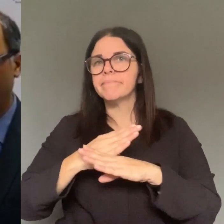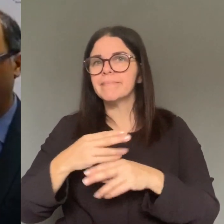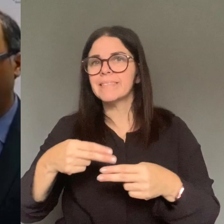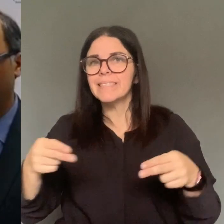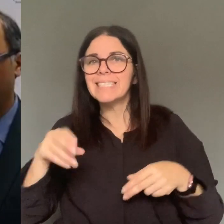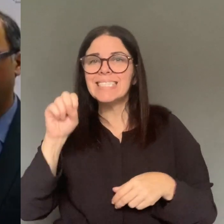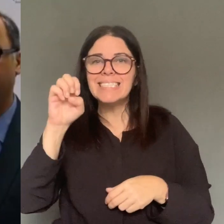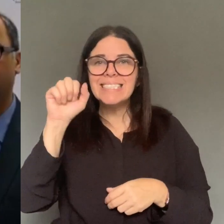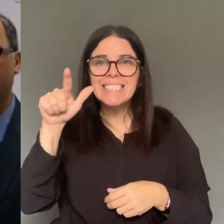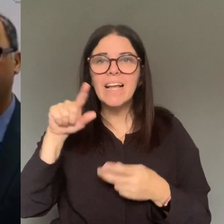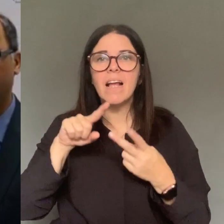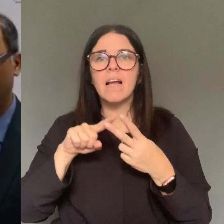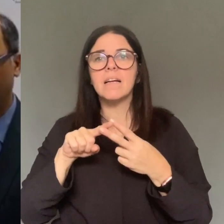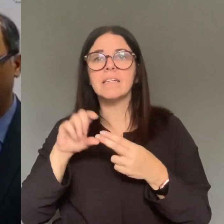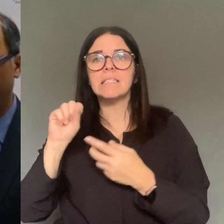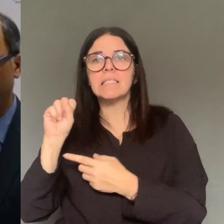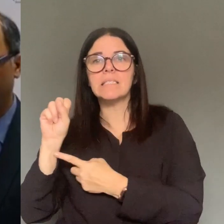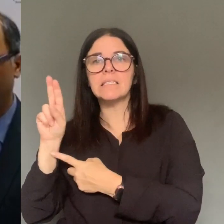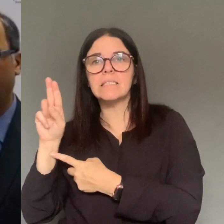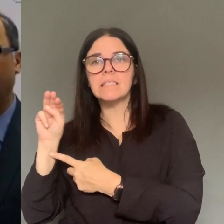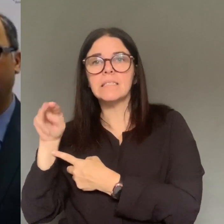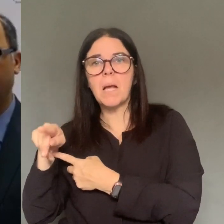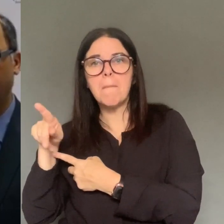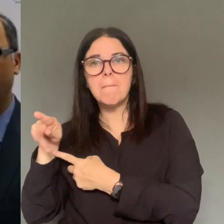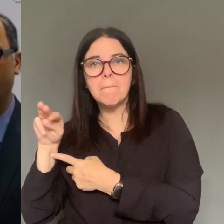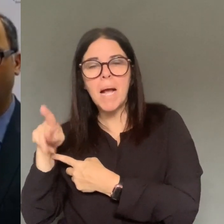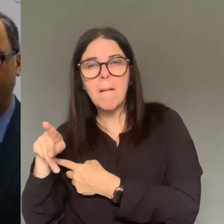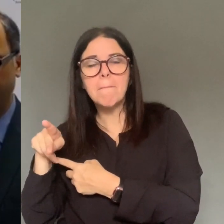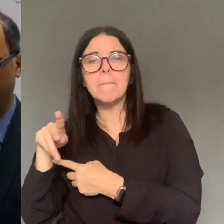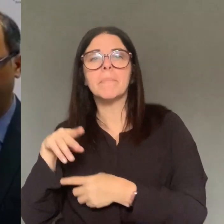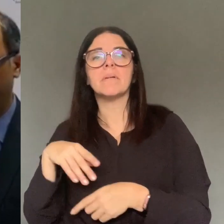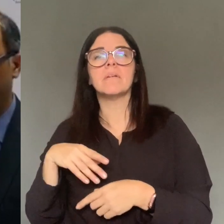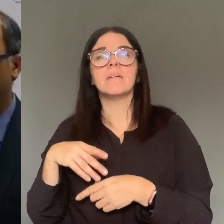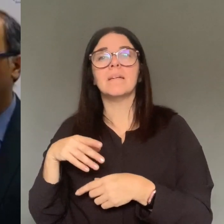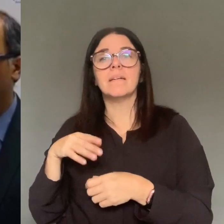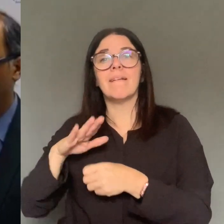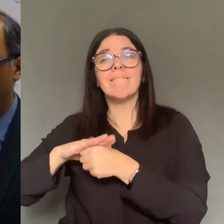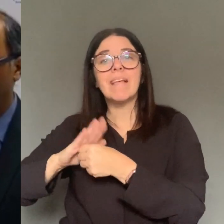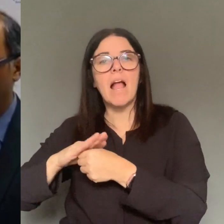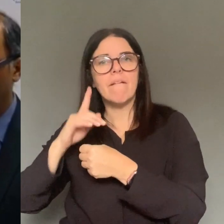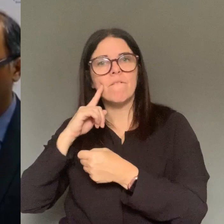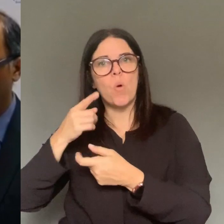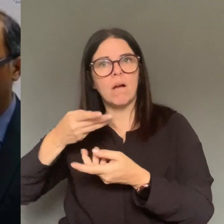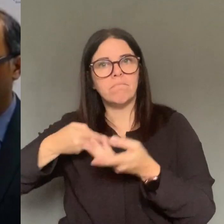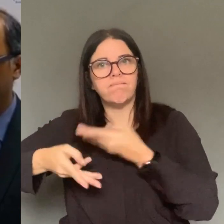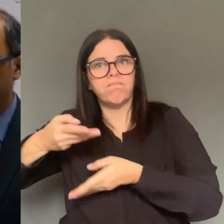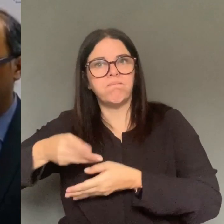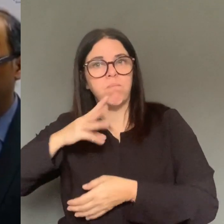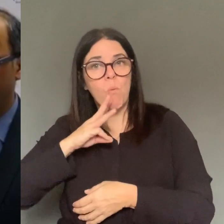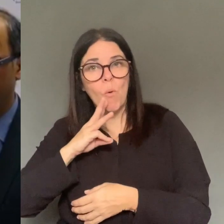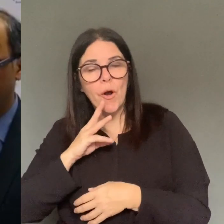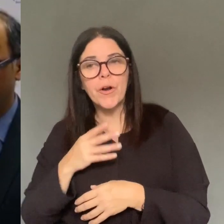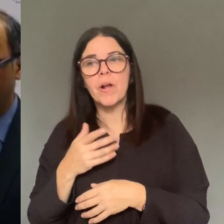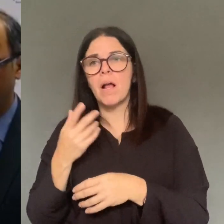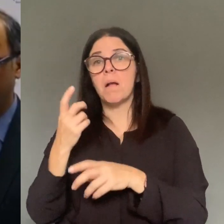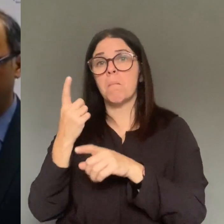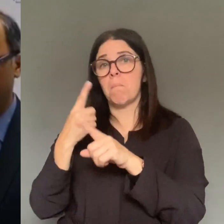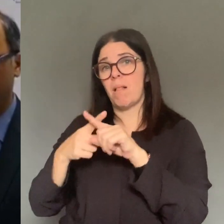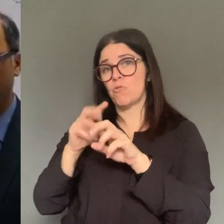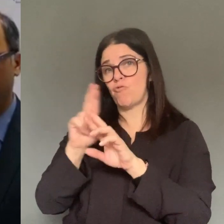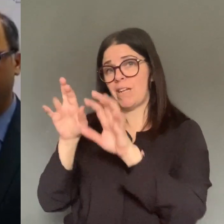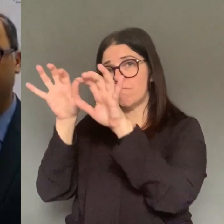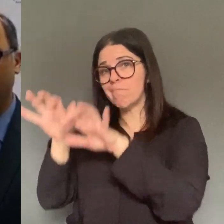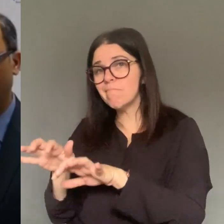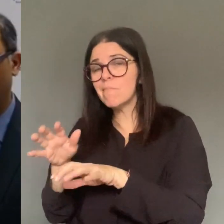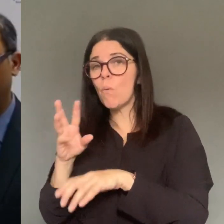website, IRCA, and the news for alerts. Get your home ready. Install weather protection, sealant, sump pump, and